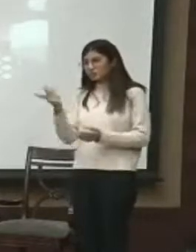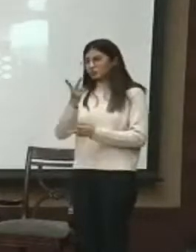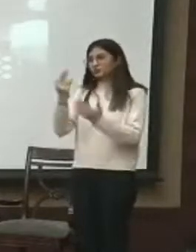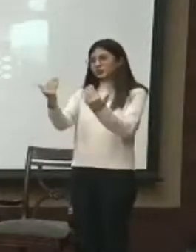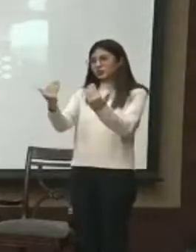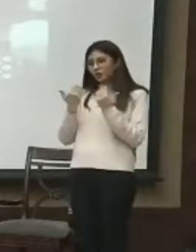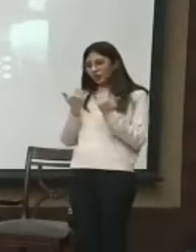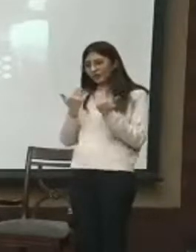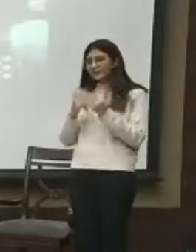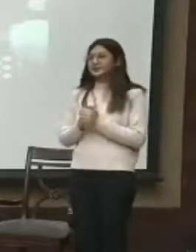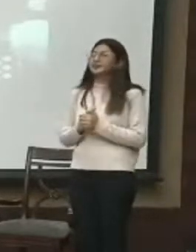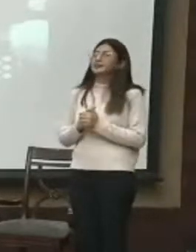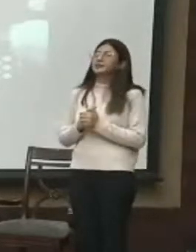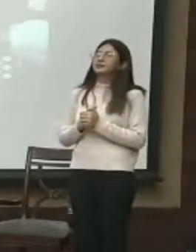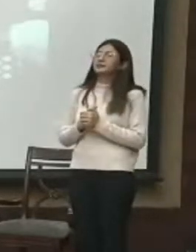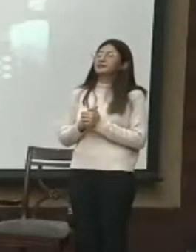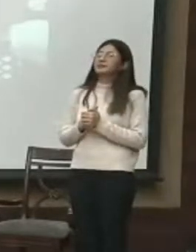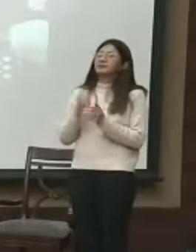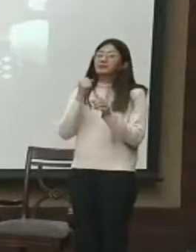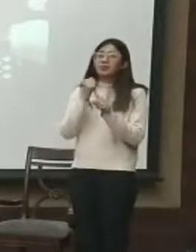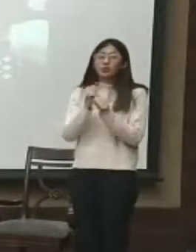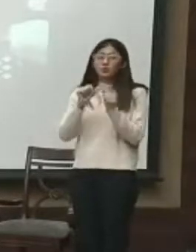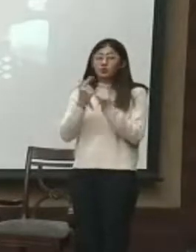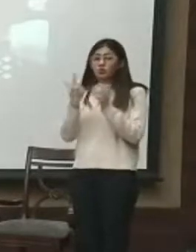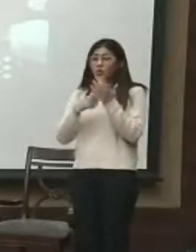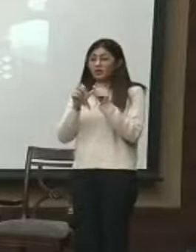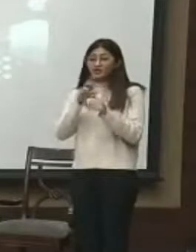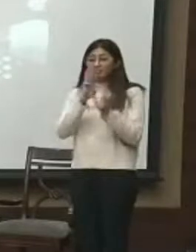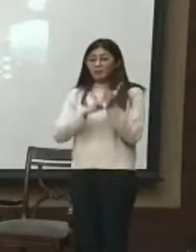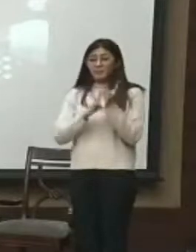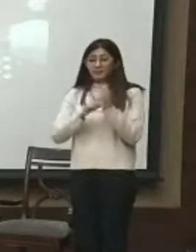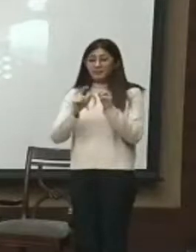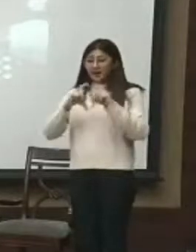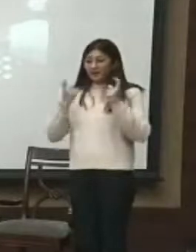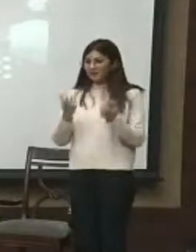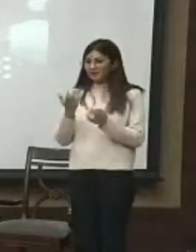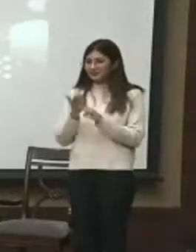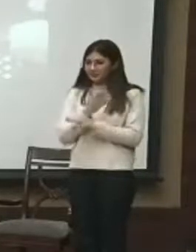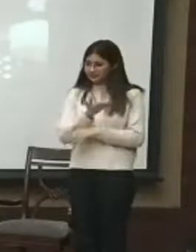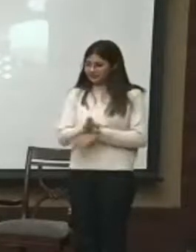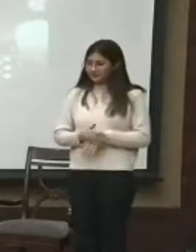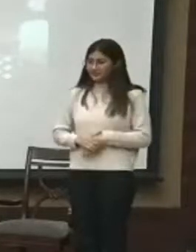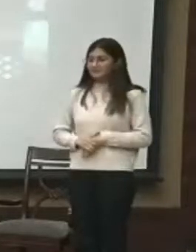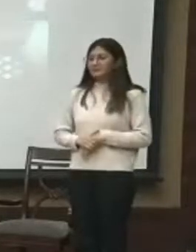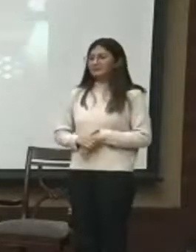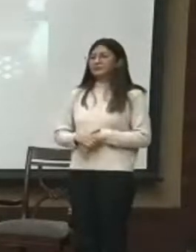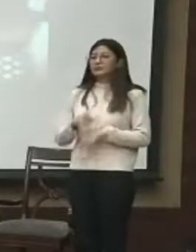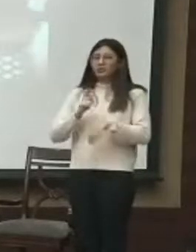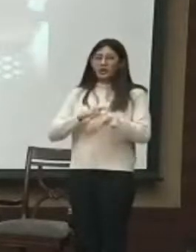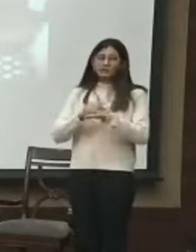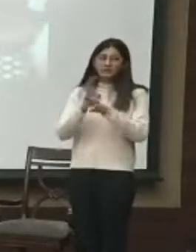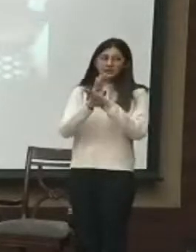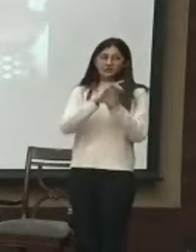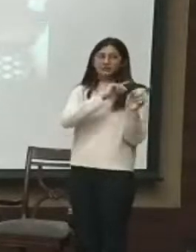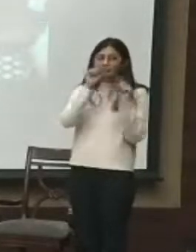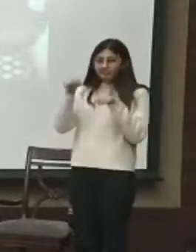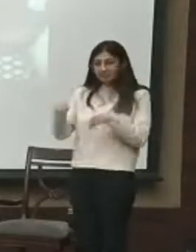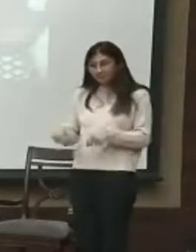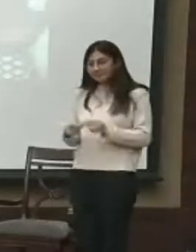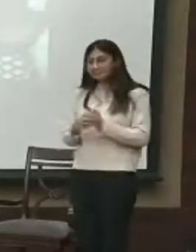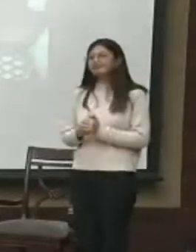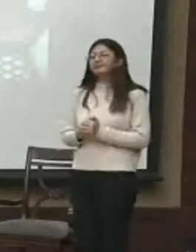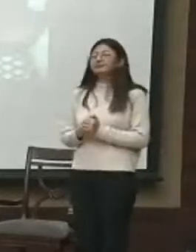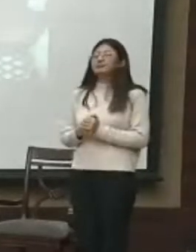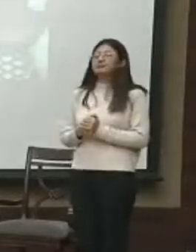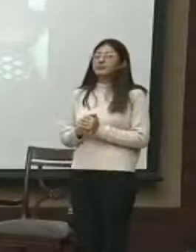support. Mr. Gaurav Gogoi, Member of Parliament, for taking our time, for being here.